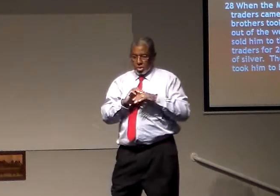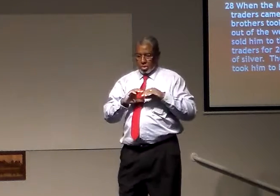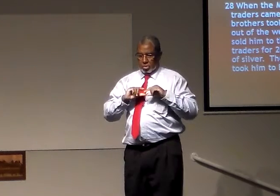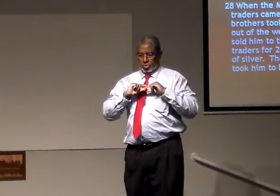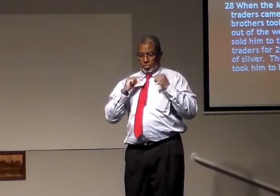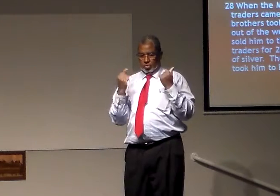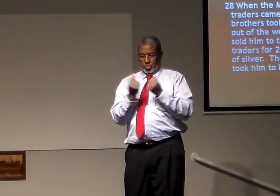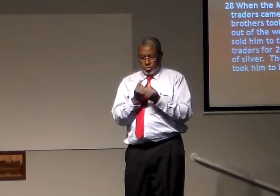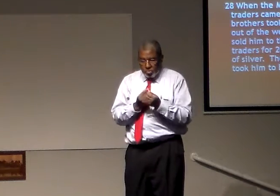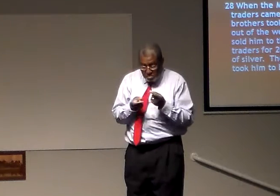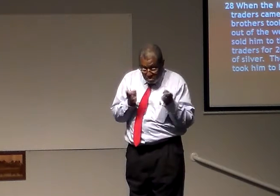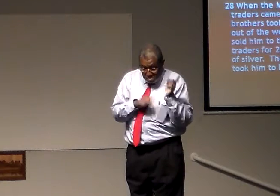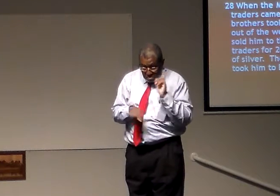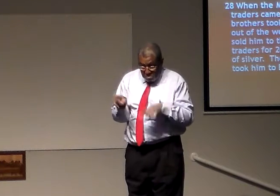So when the brothers came through,